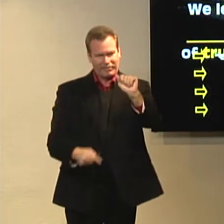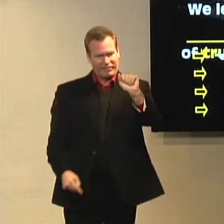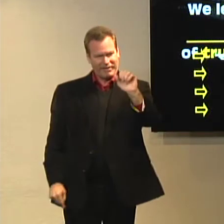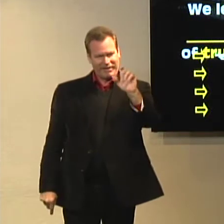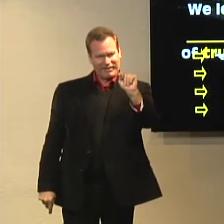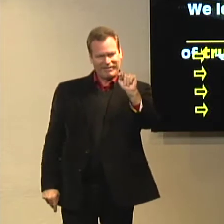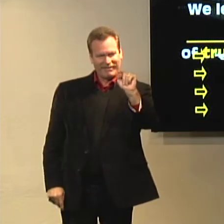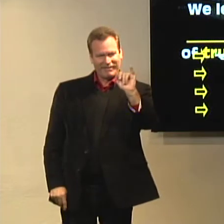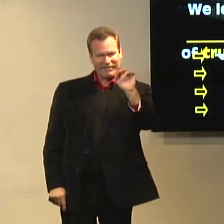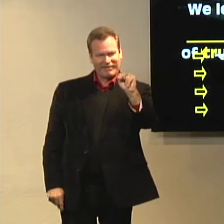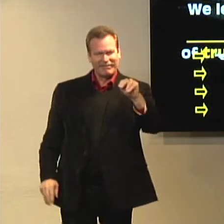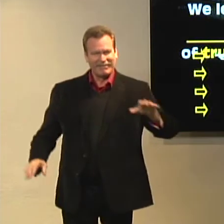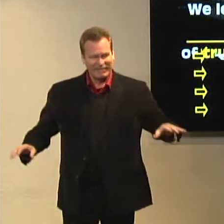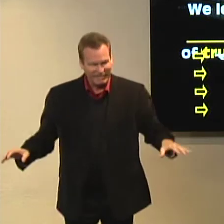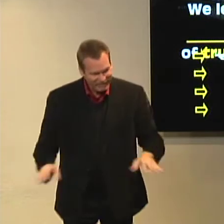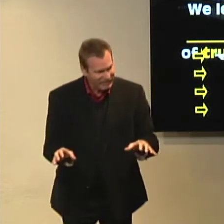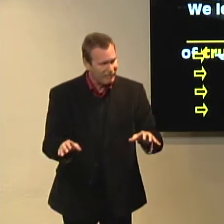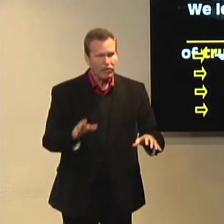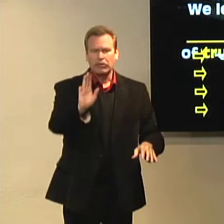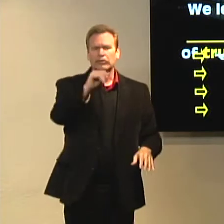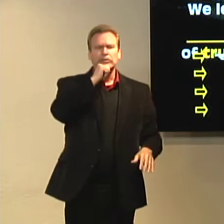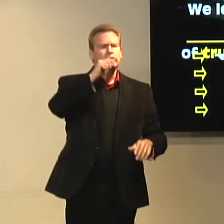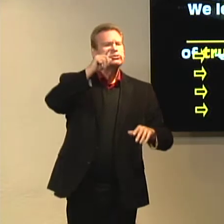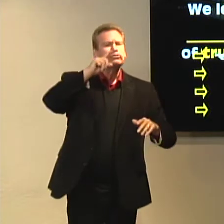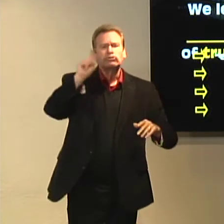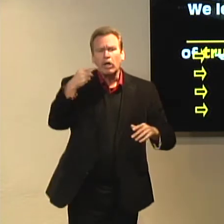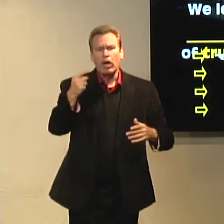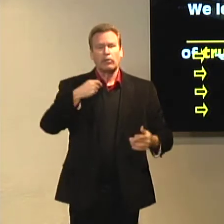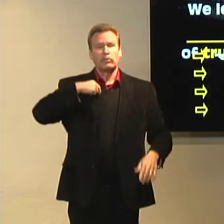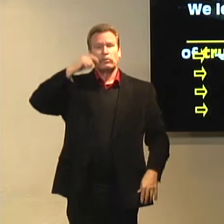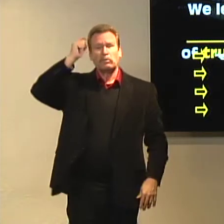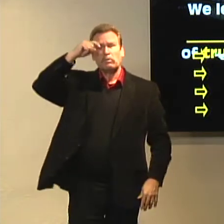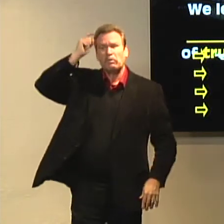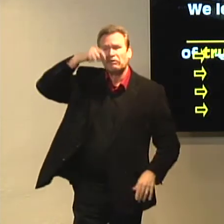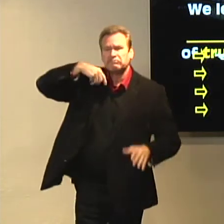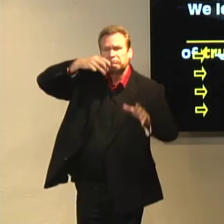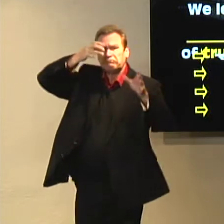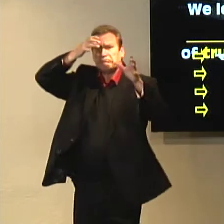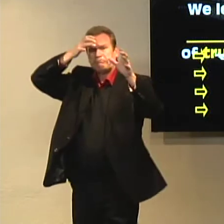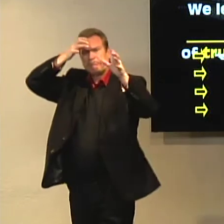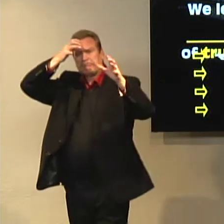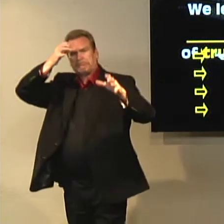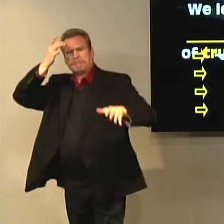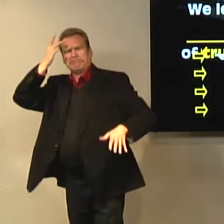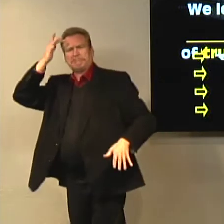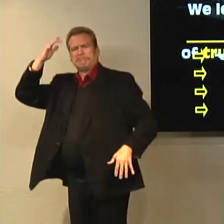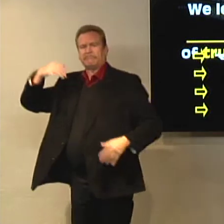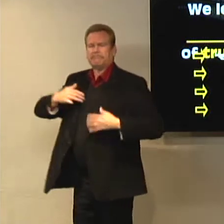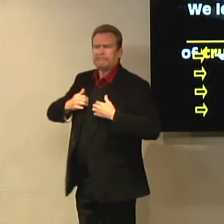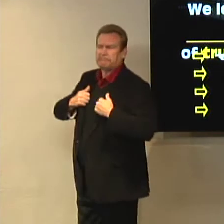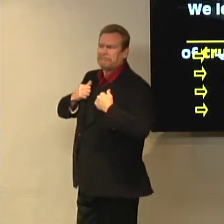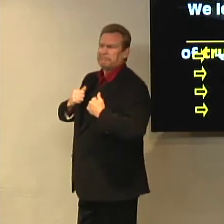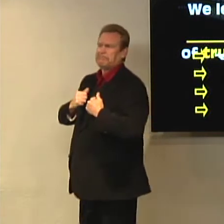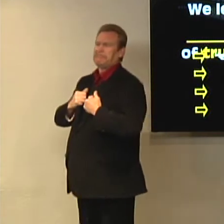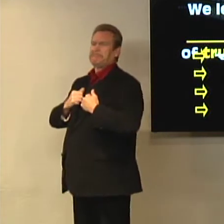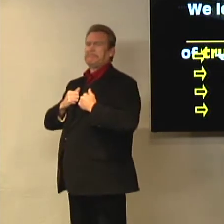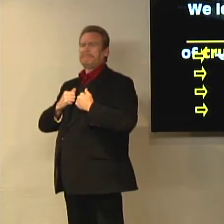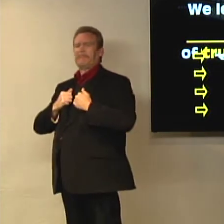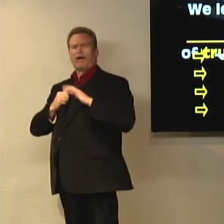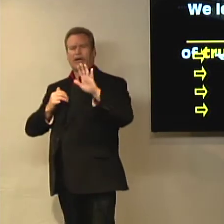Wisdom must be shown. It must be an action. You can't just be wise in your head and just have all the